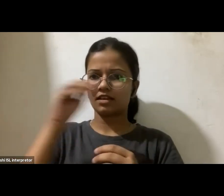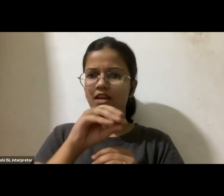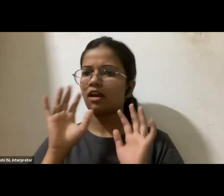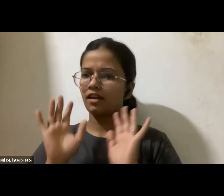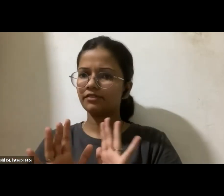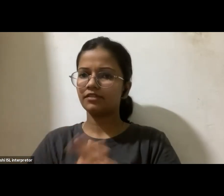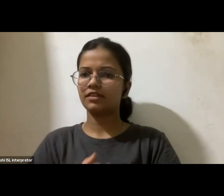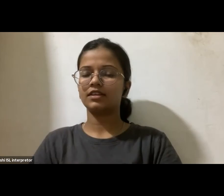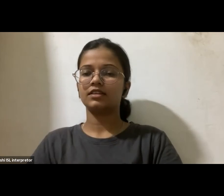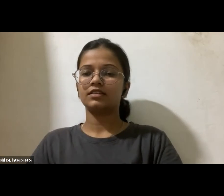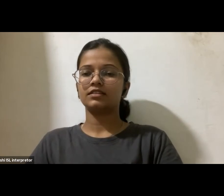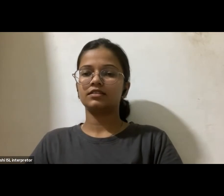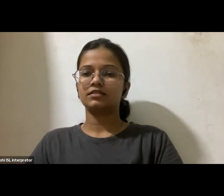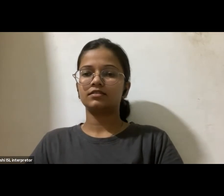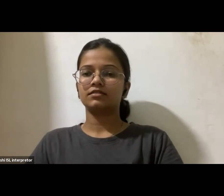photographs?